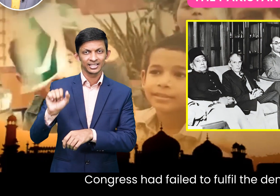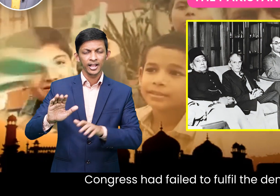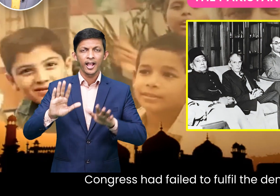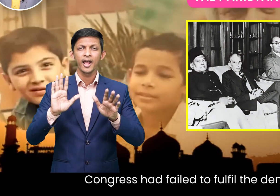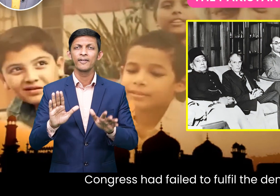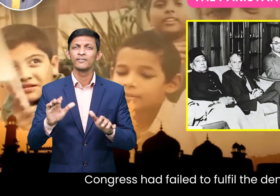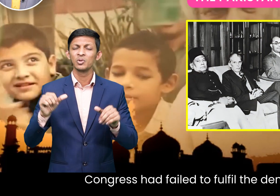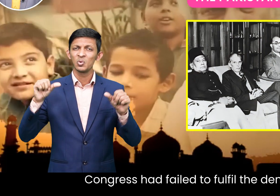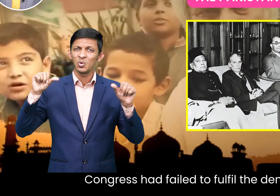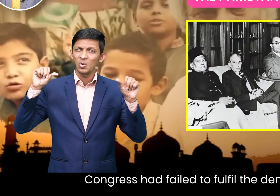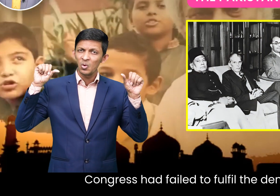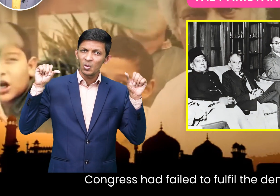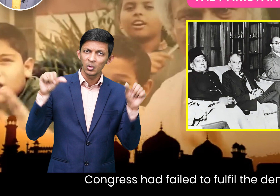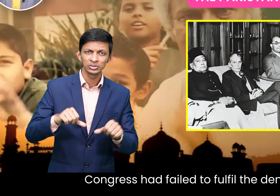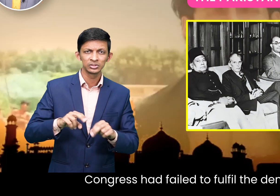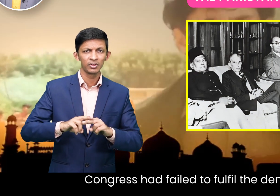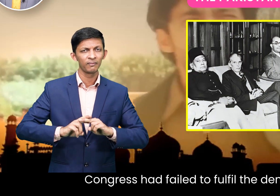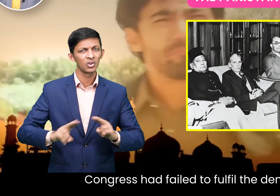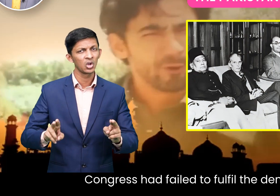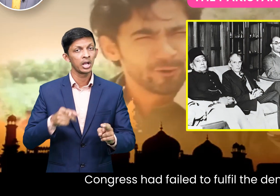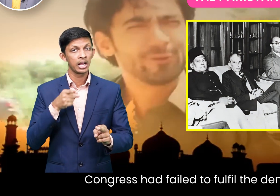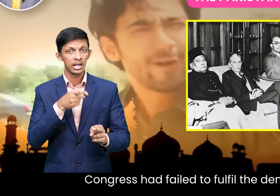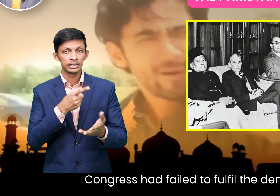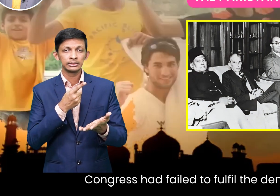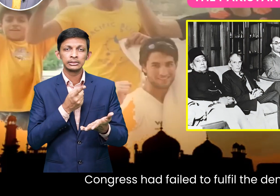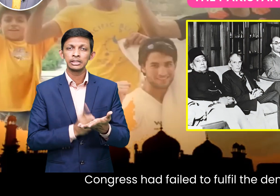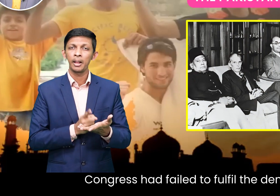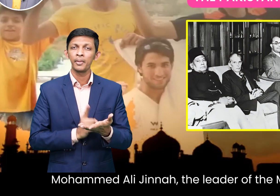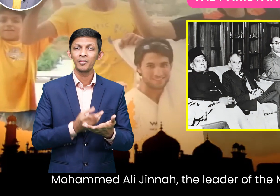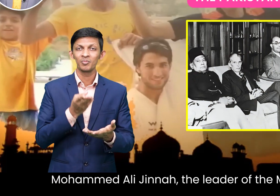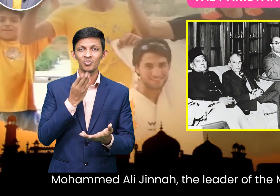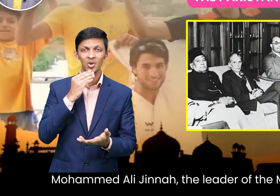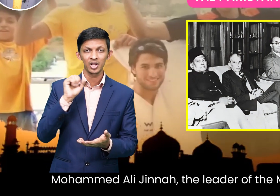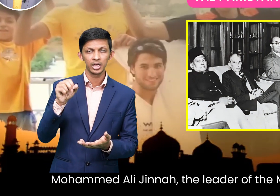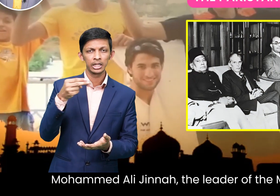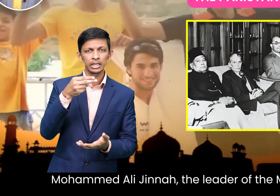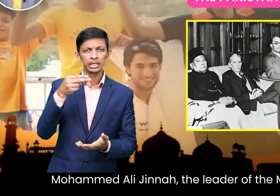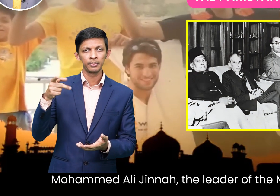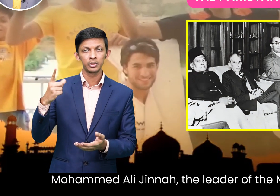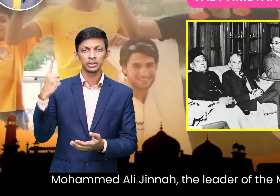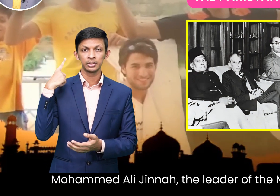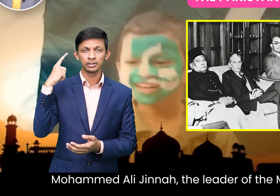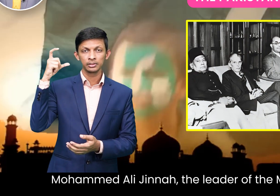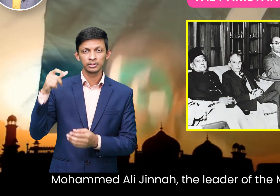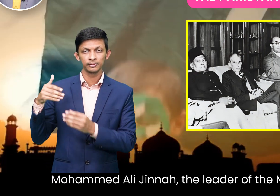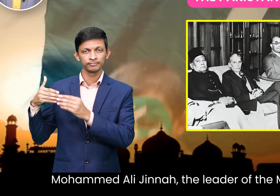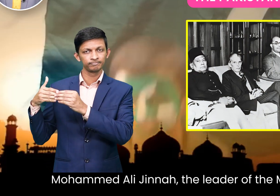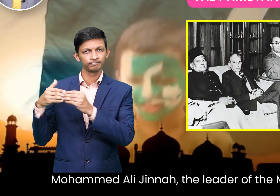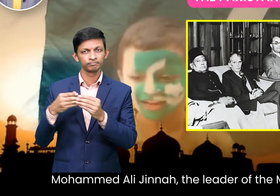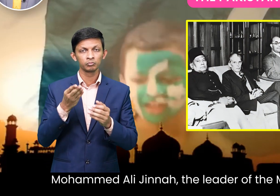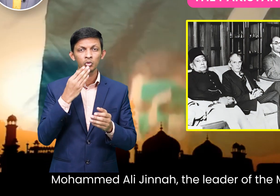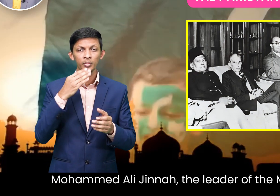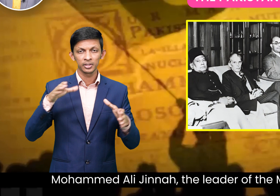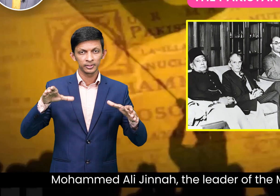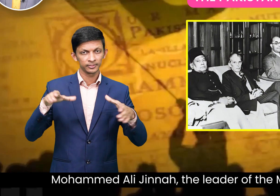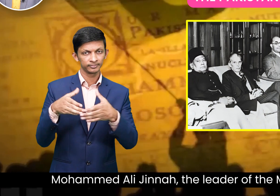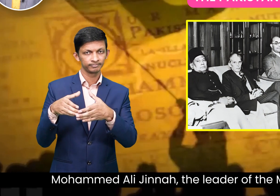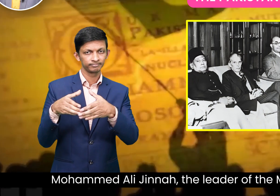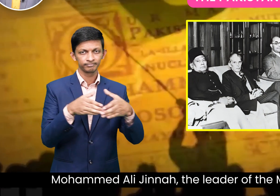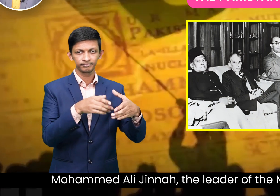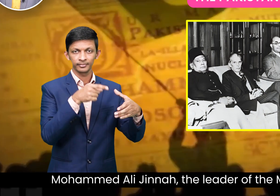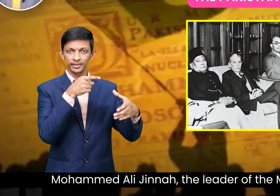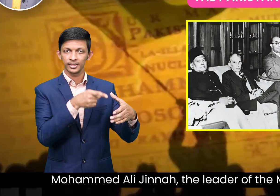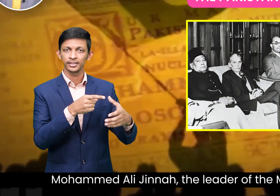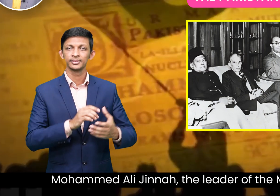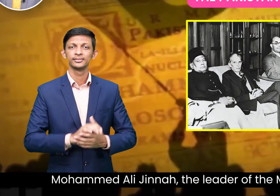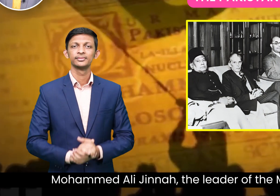The Congress had failed to fulfill the demands of Muhammad Ali Jinnah, the leader of the Muslim